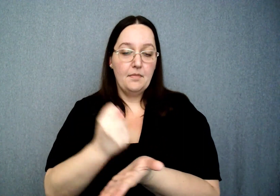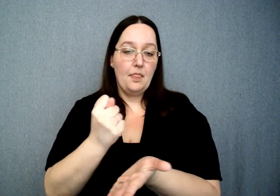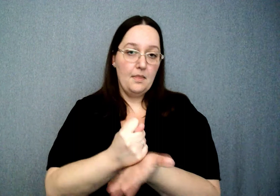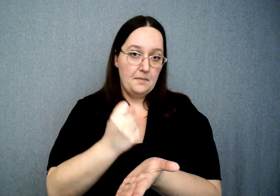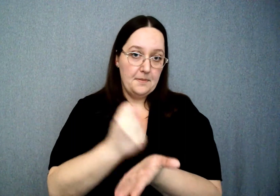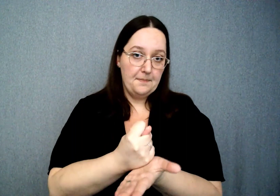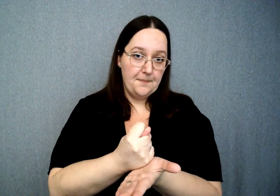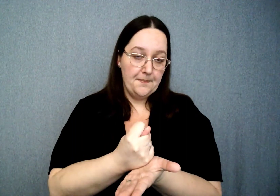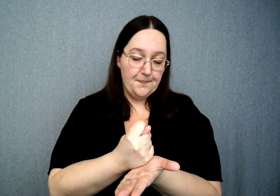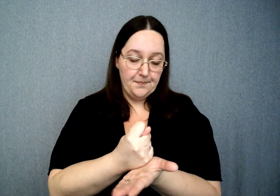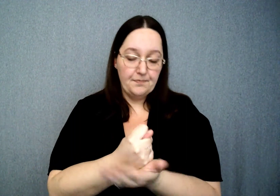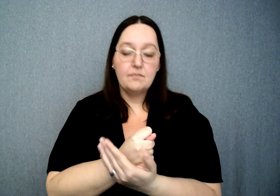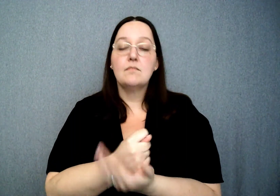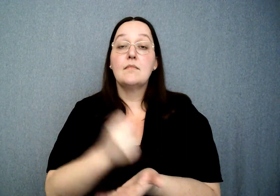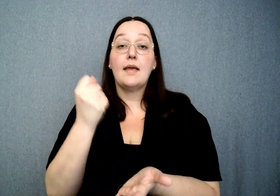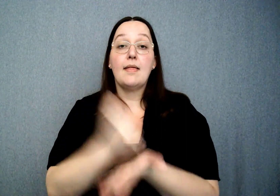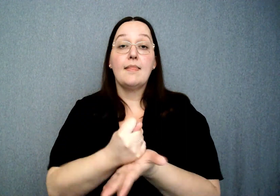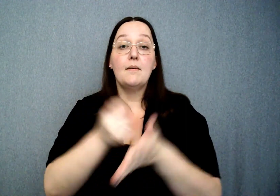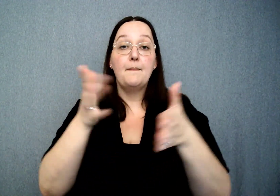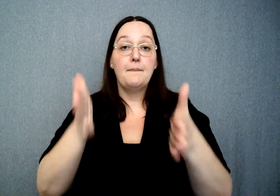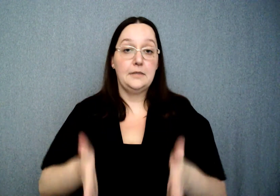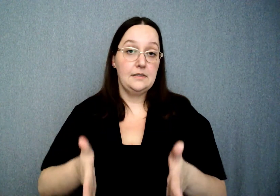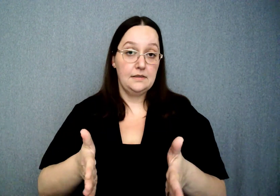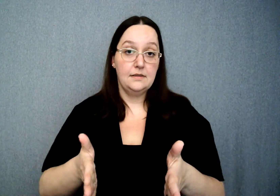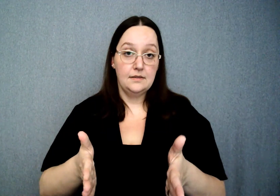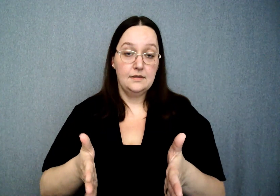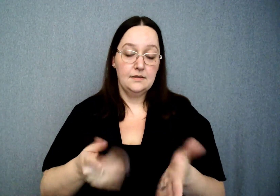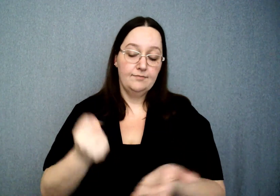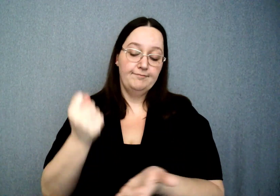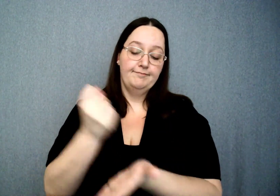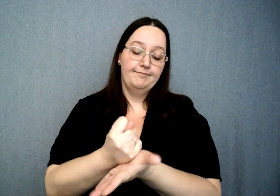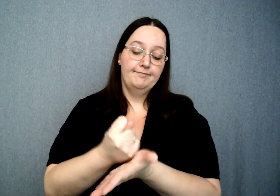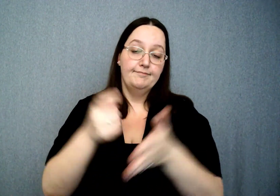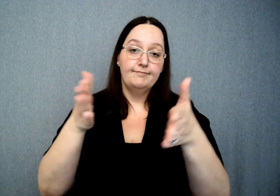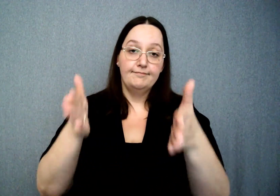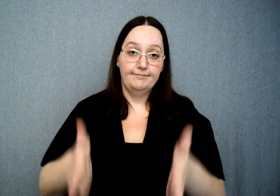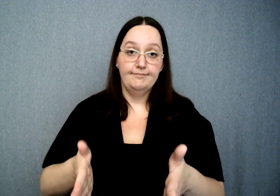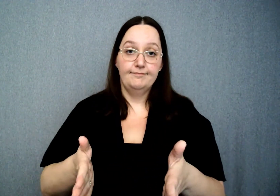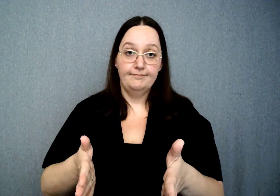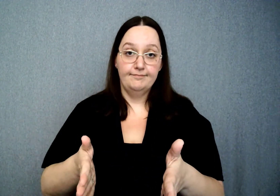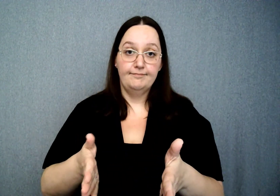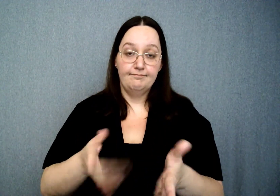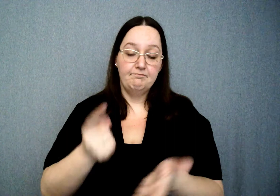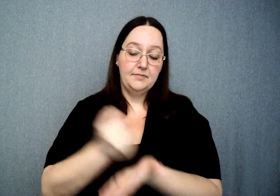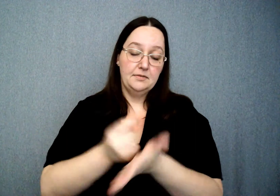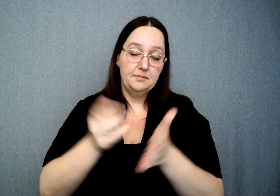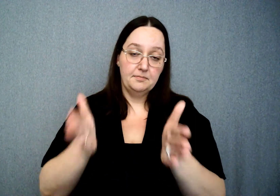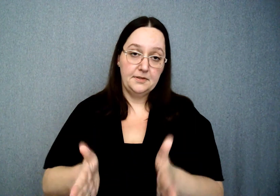It's a T, therapy. Add an agent suffix, therapist.